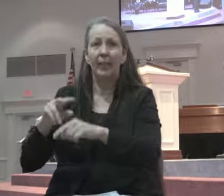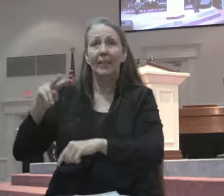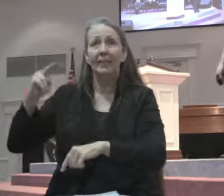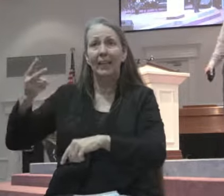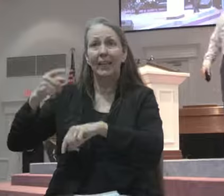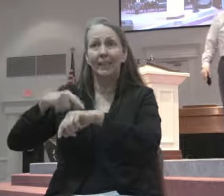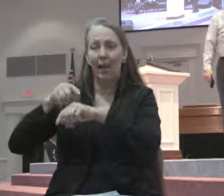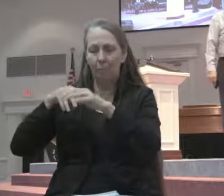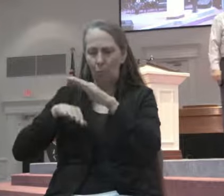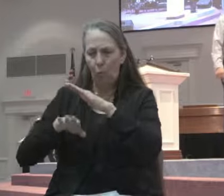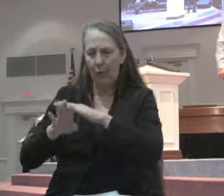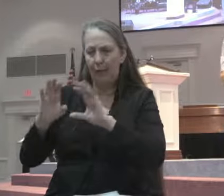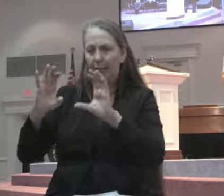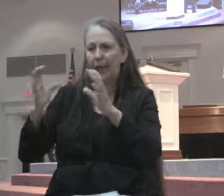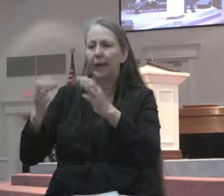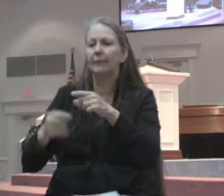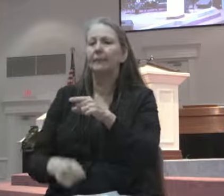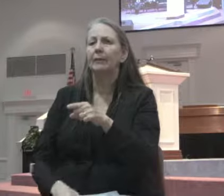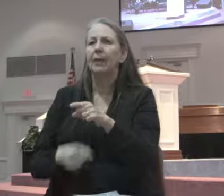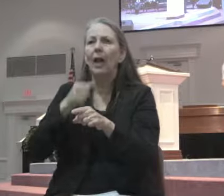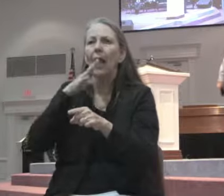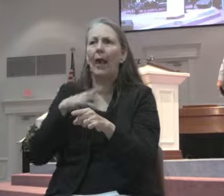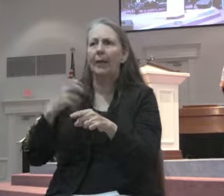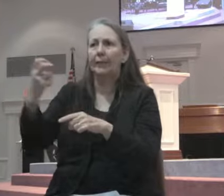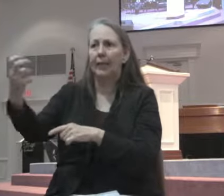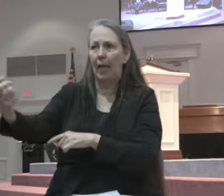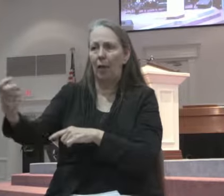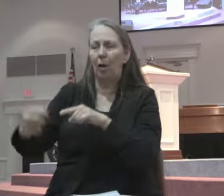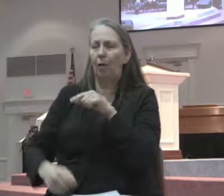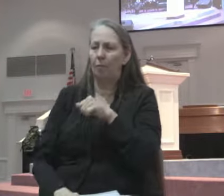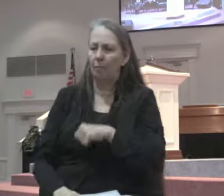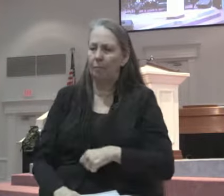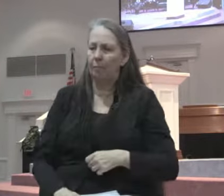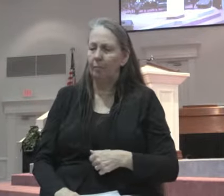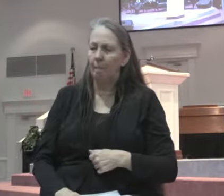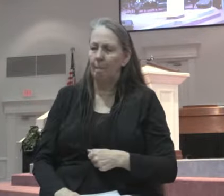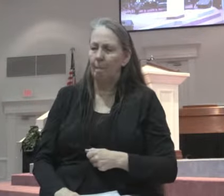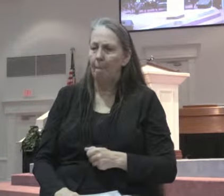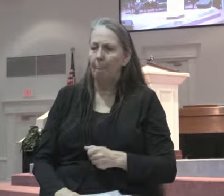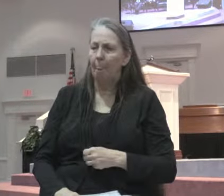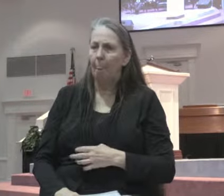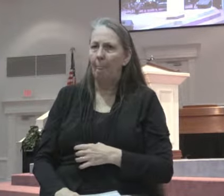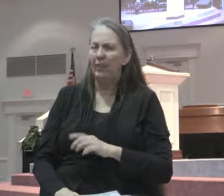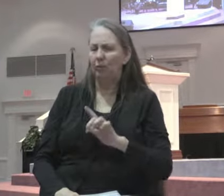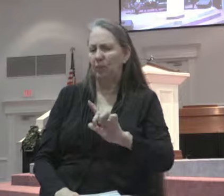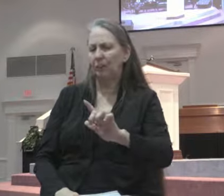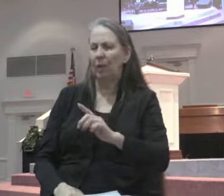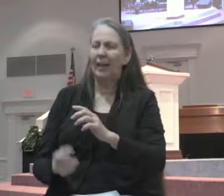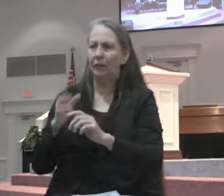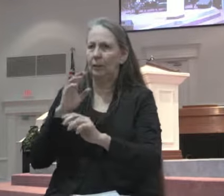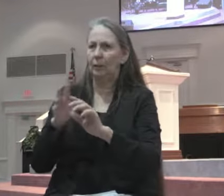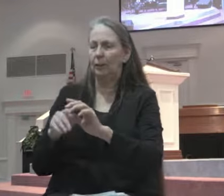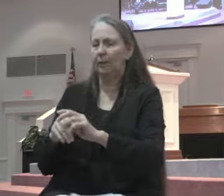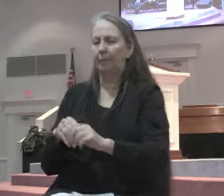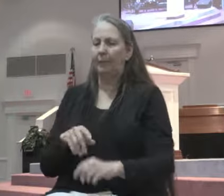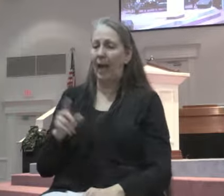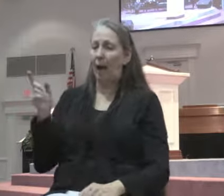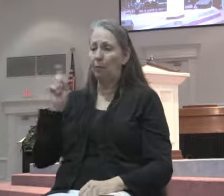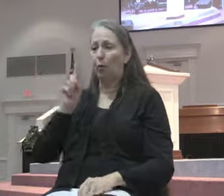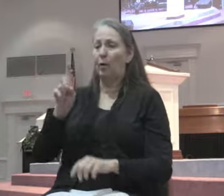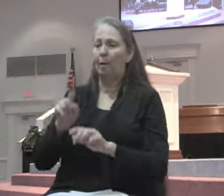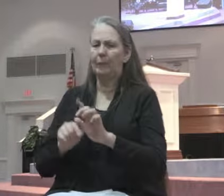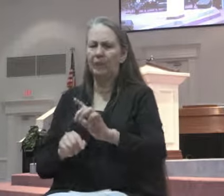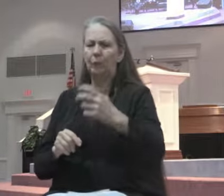Second time I walked into that class, there was a lady sitting there. She was on my left going to the pulpit to teach that